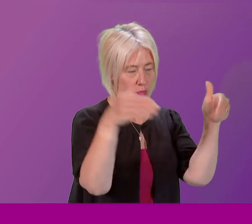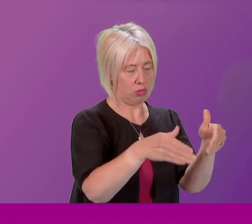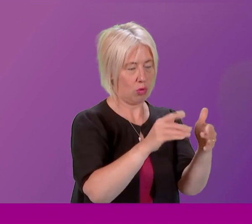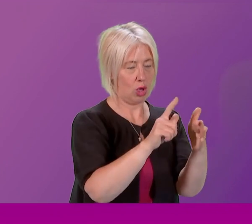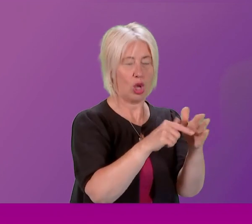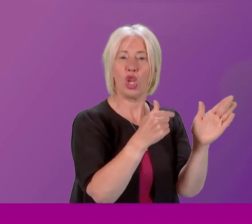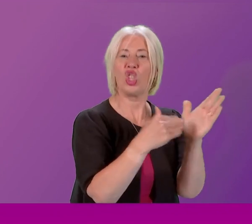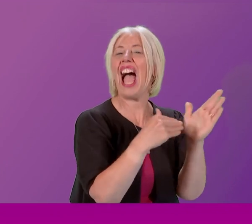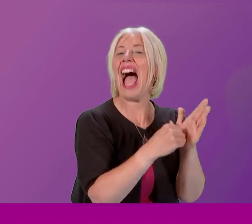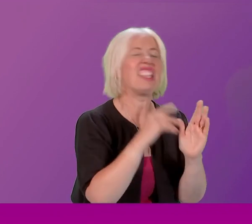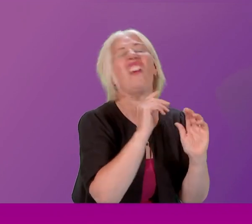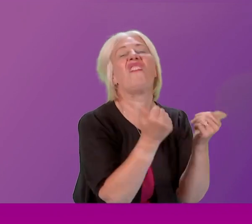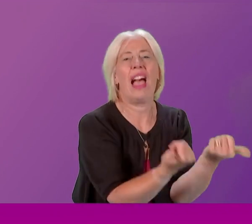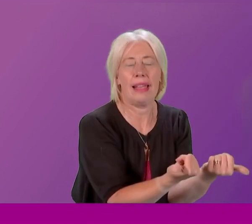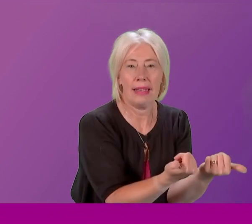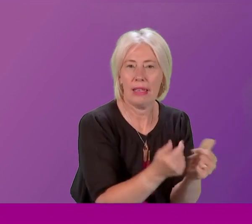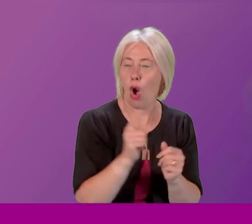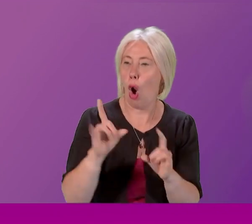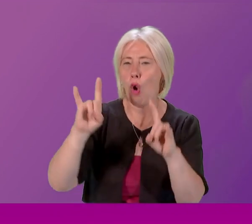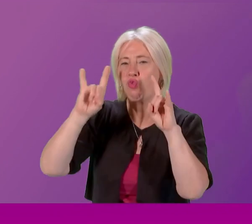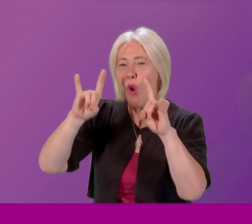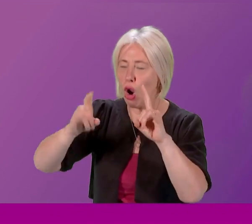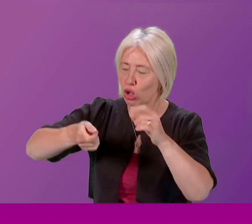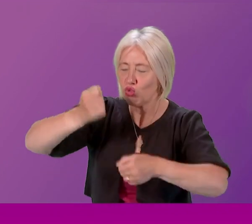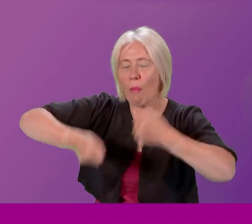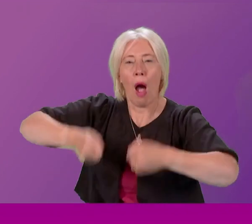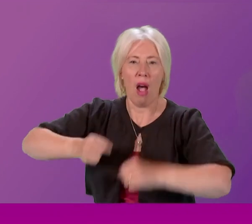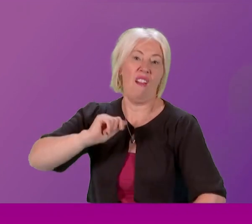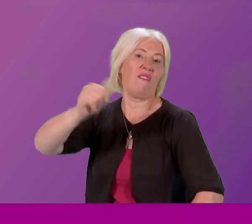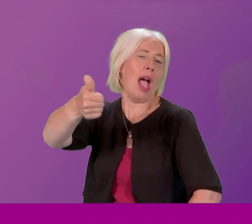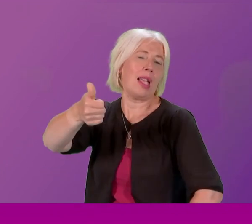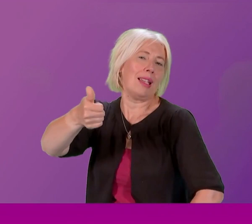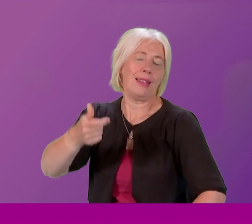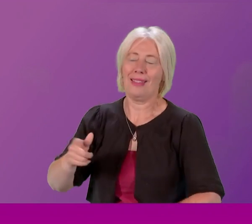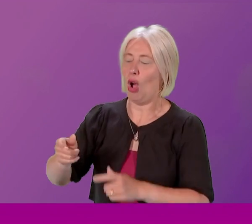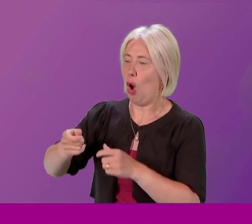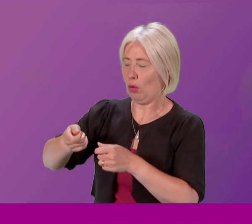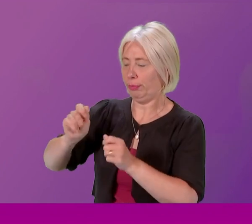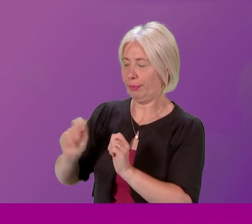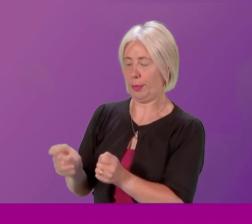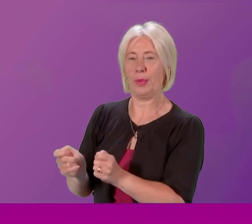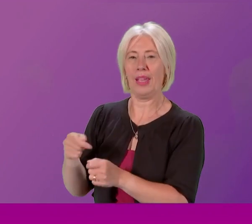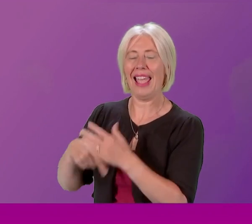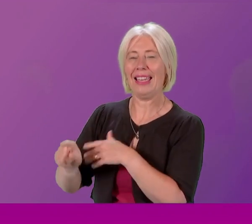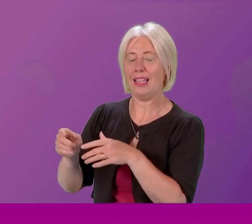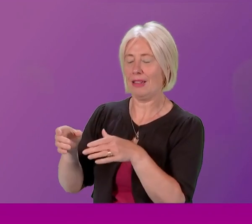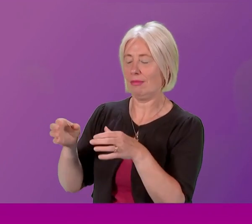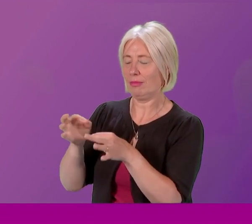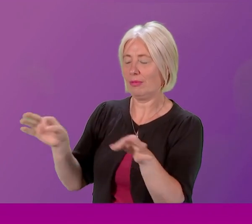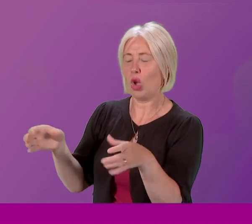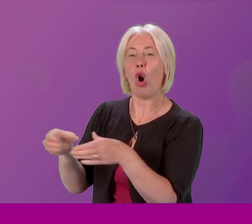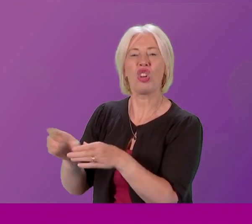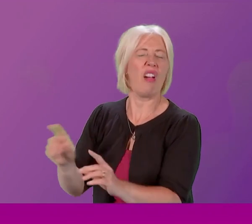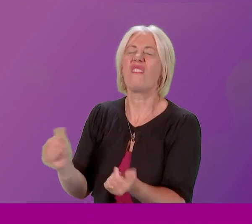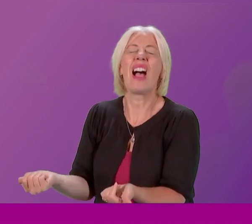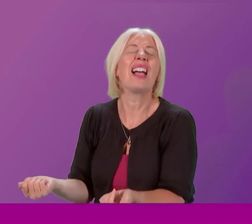that's absolutely fine. If it's someone's a rock drummer, that's absolutely fine. A timpanist in an orchestra, that's absolutely fine. It's recognising what